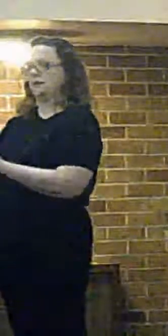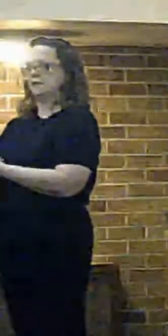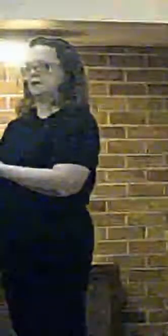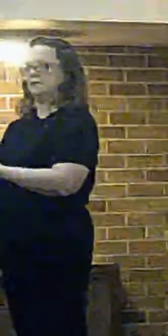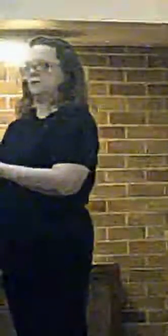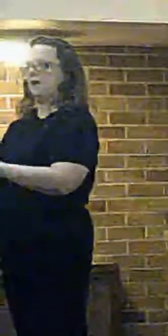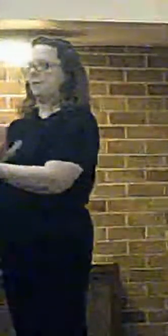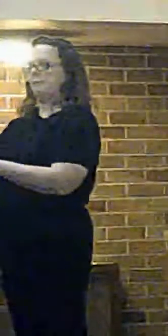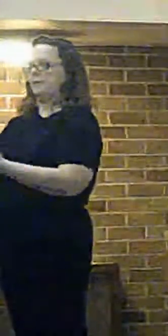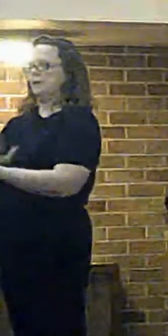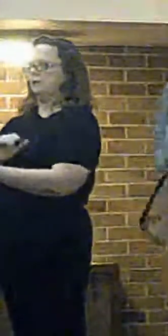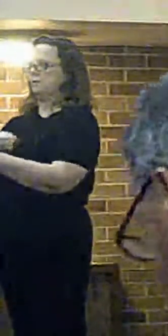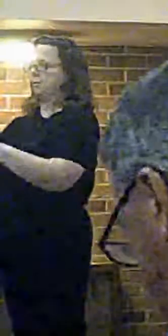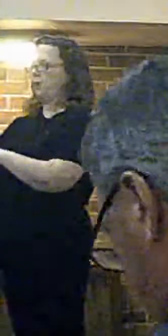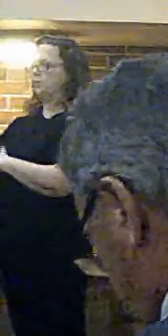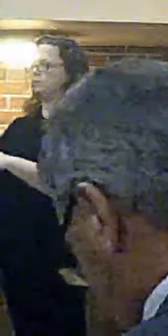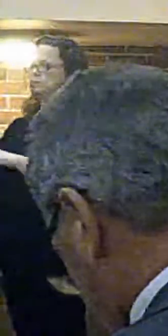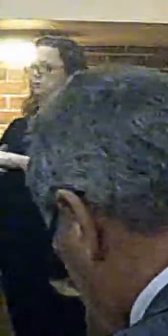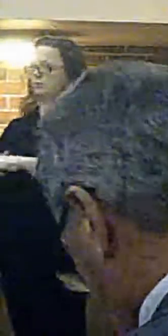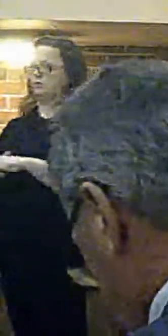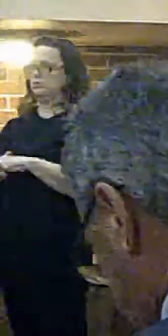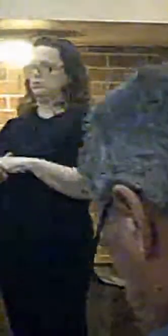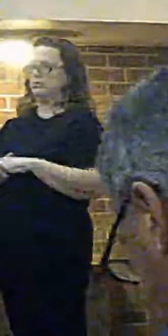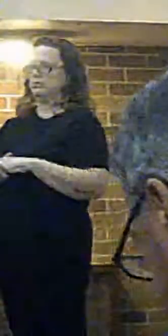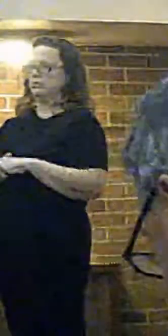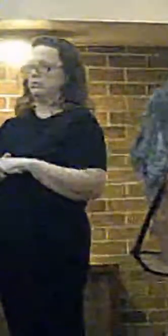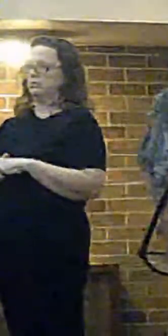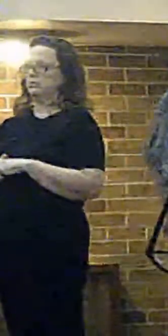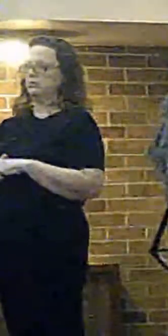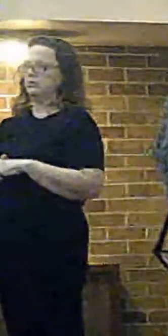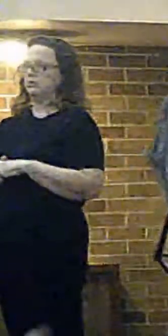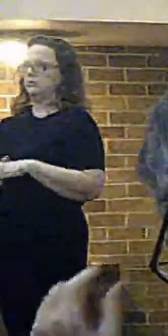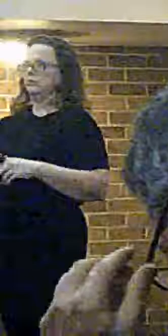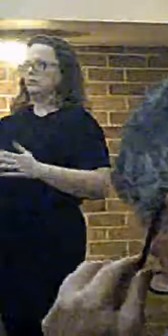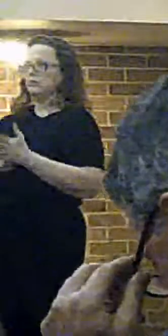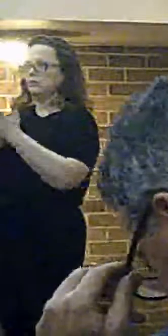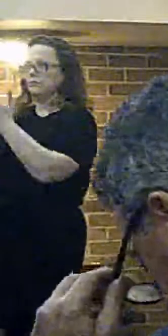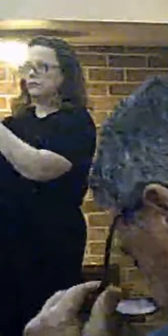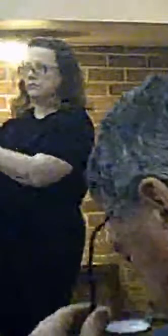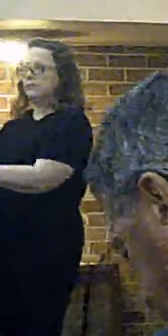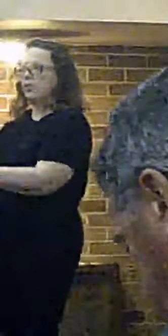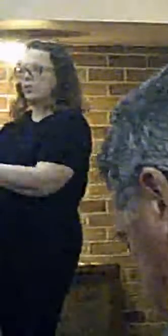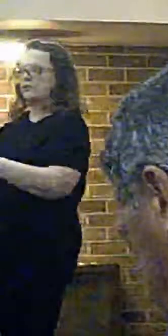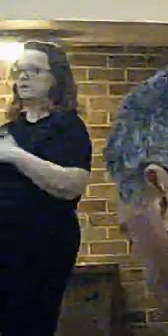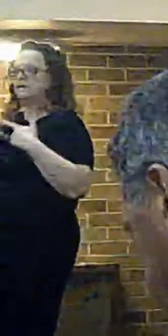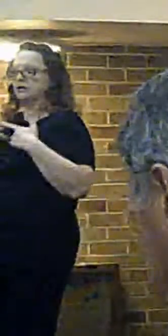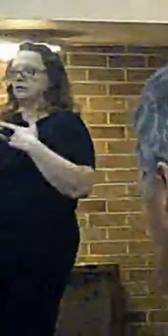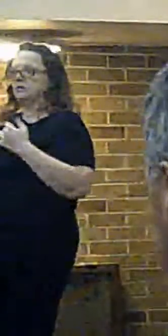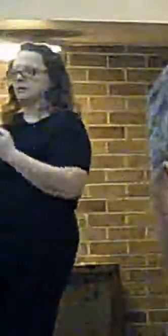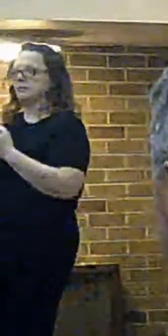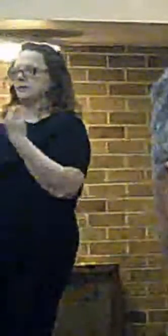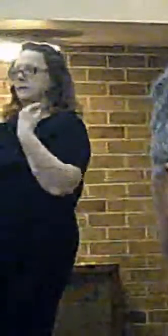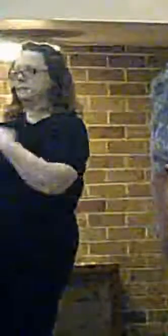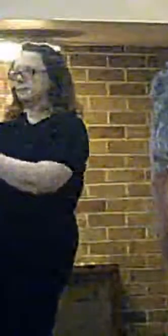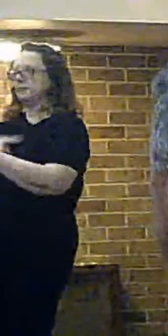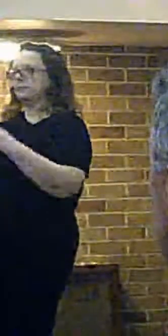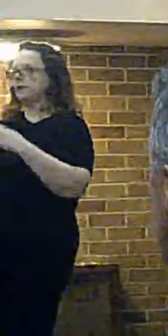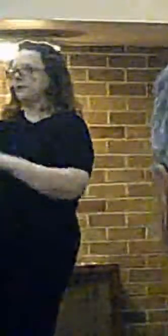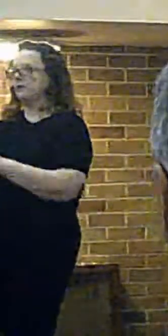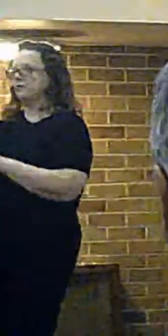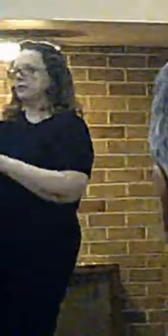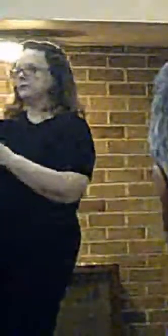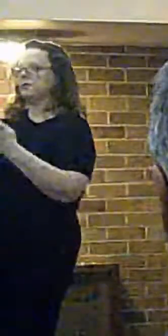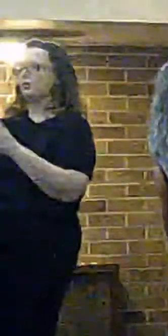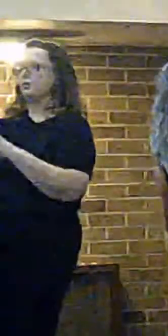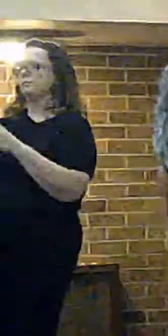out. And what we'll do is faithfully report back the views of the people of Greasby,